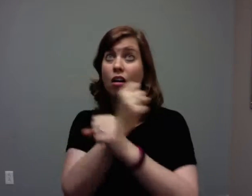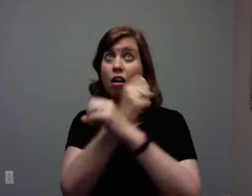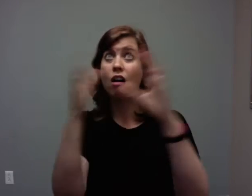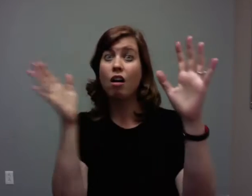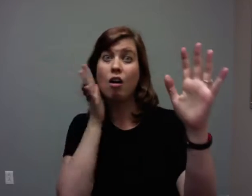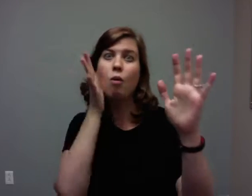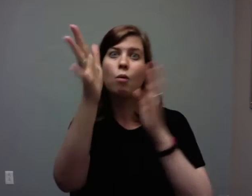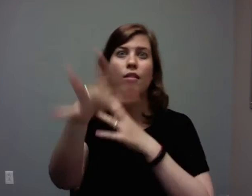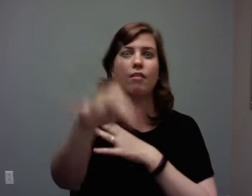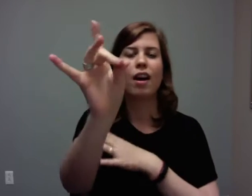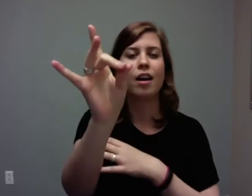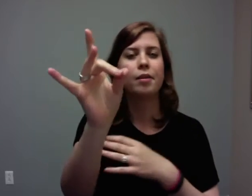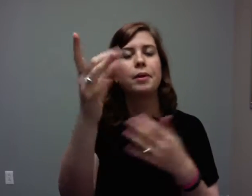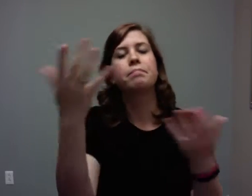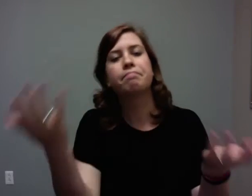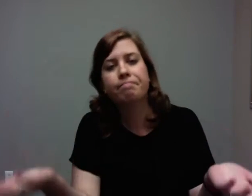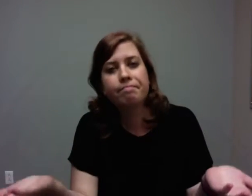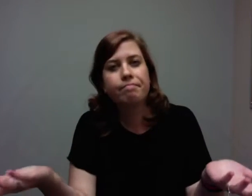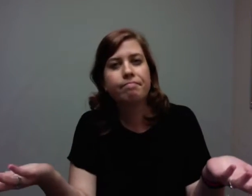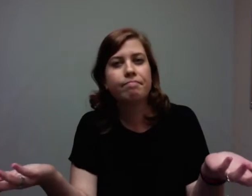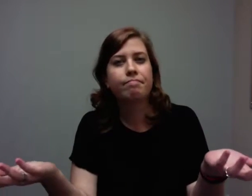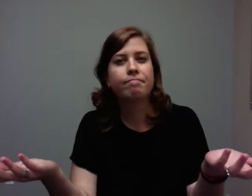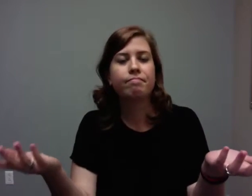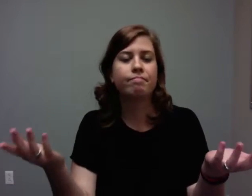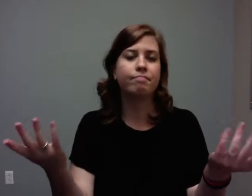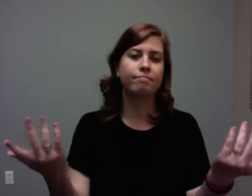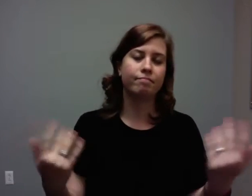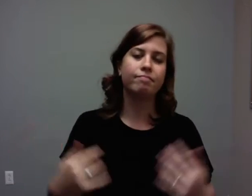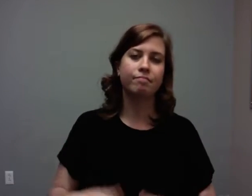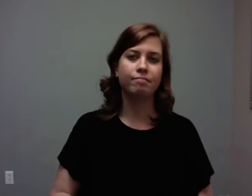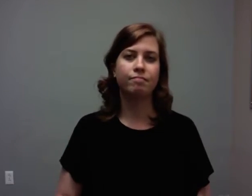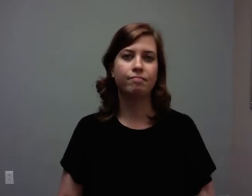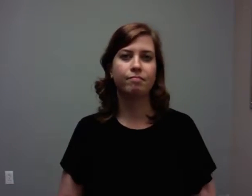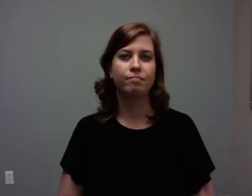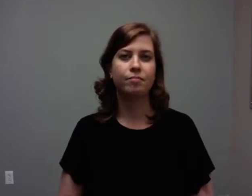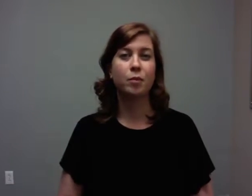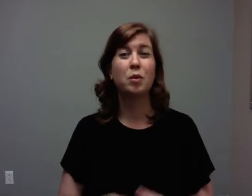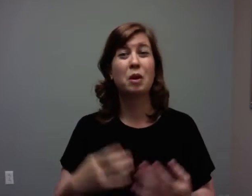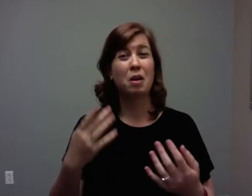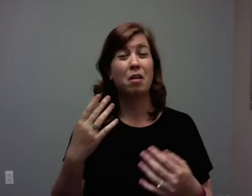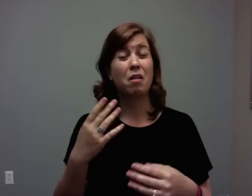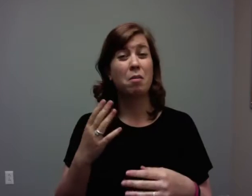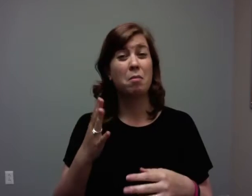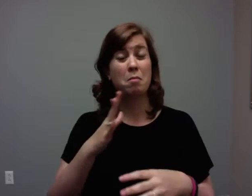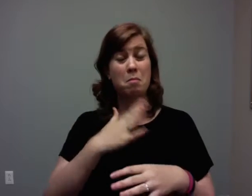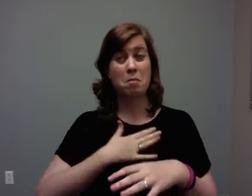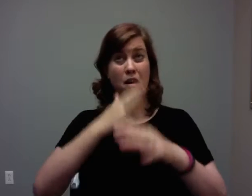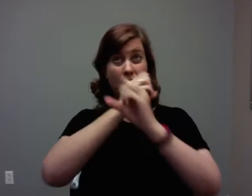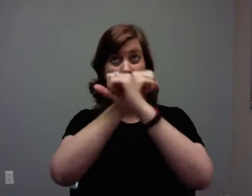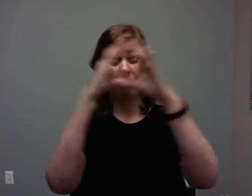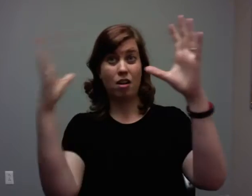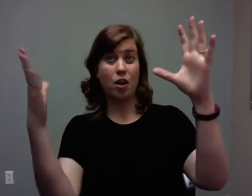could be a good situation and a good experience. I knew it could be a bad one. And, it ended up being a good